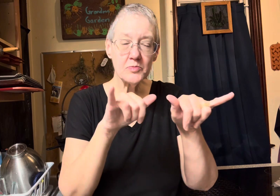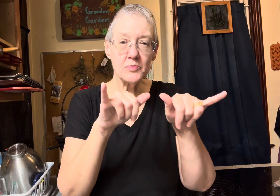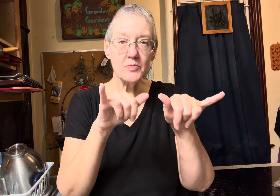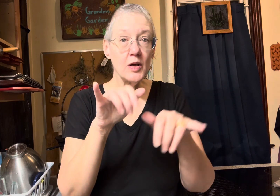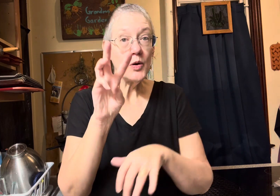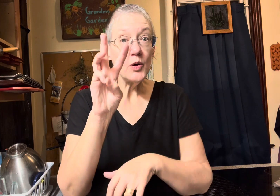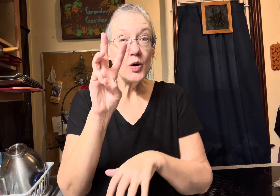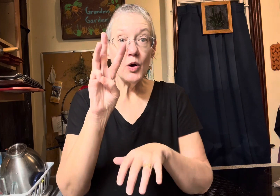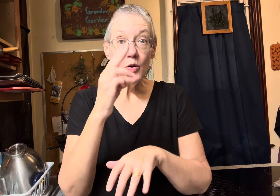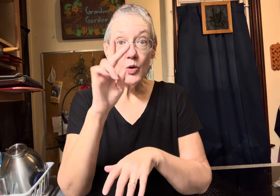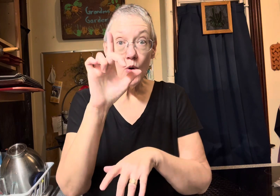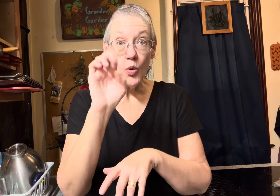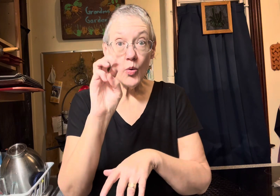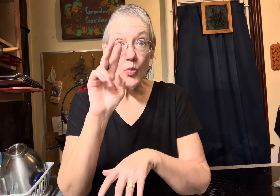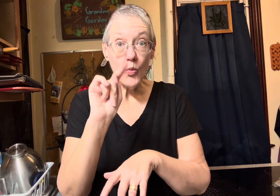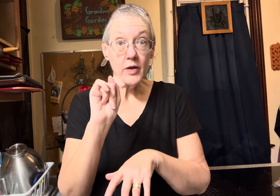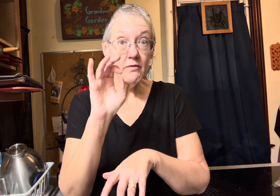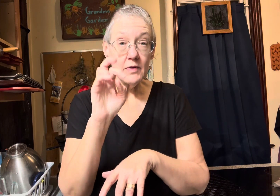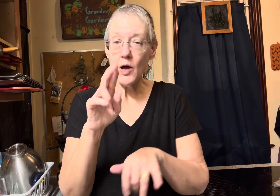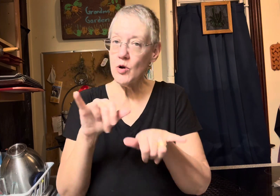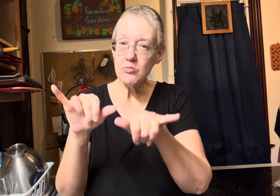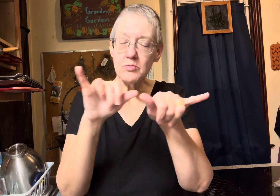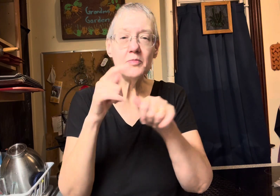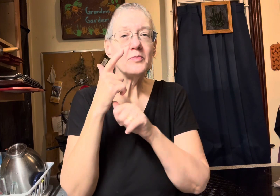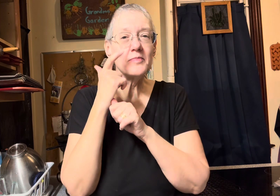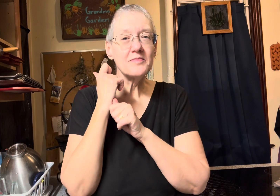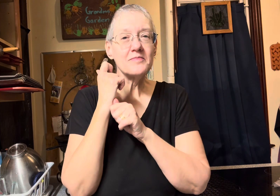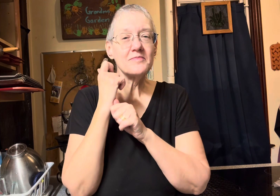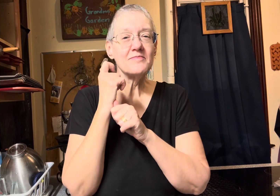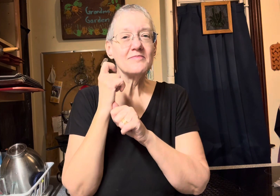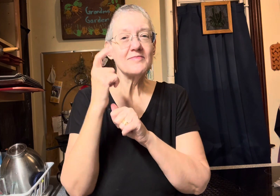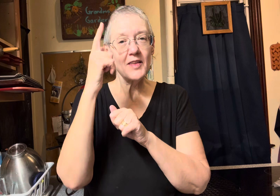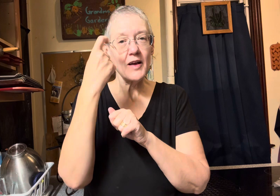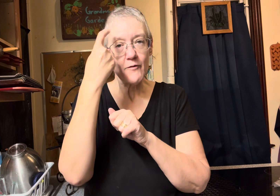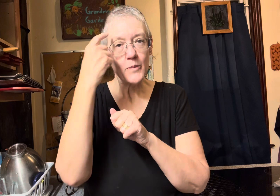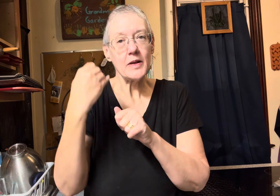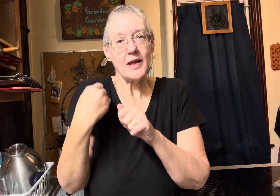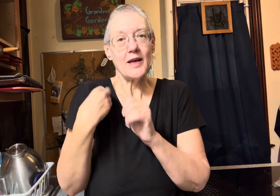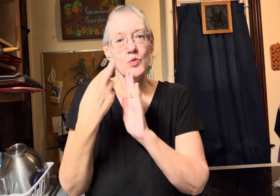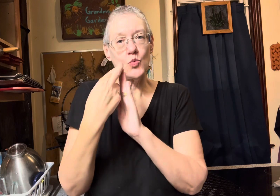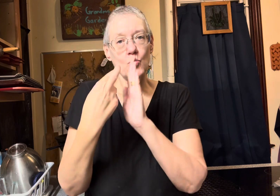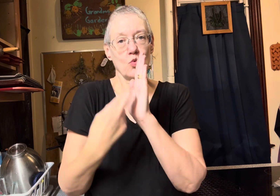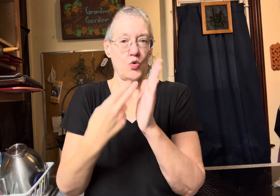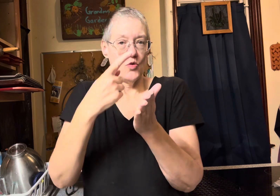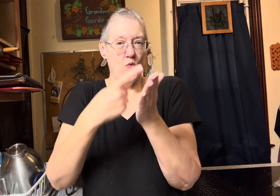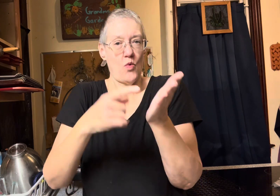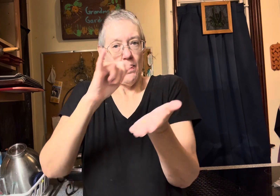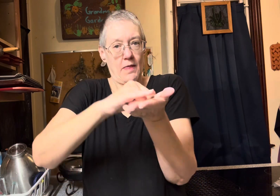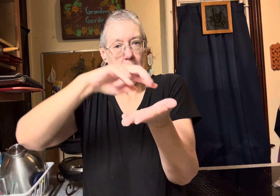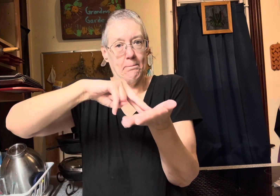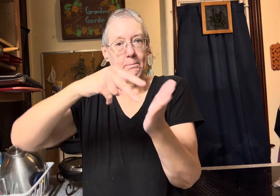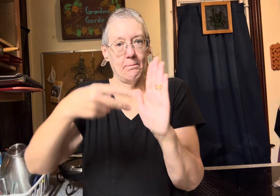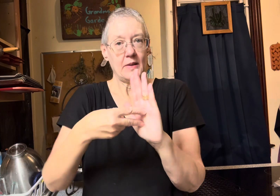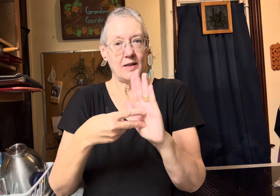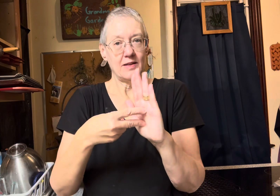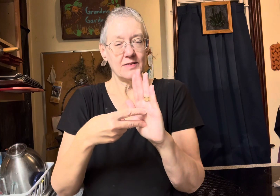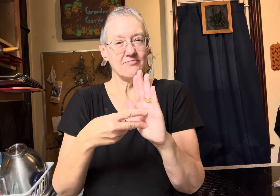it'll always be the same. Whole wheat flour, because the government has regulations on what